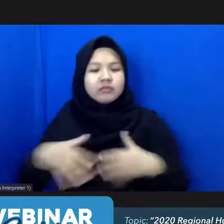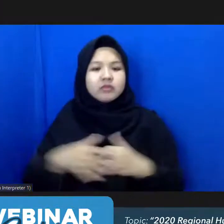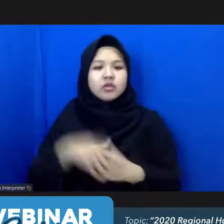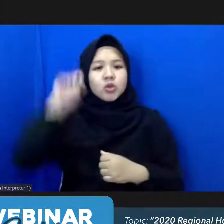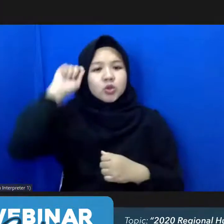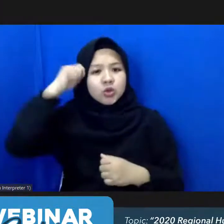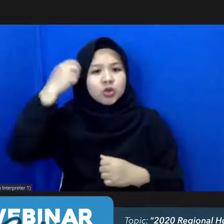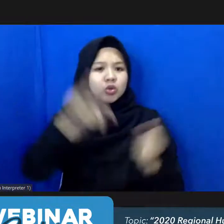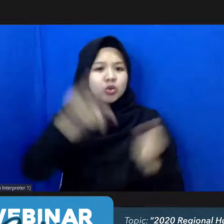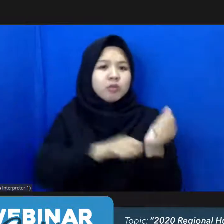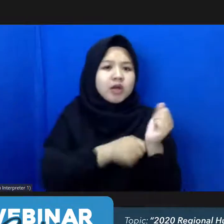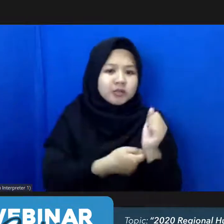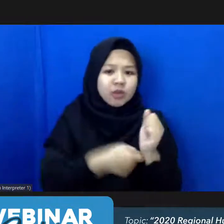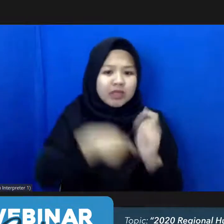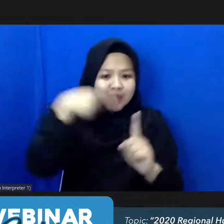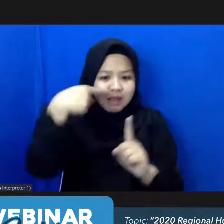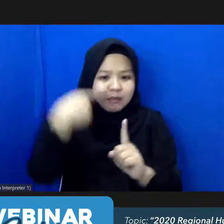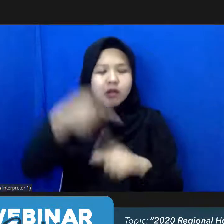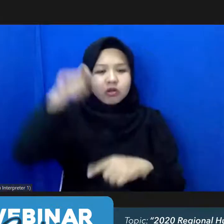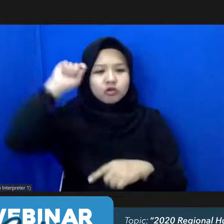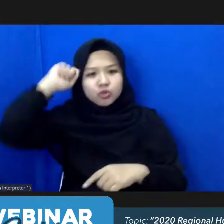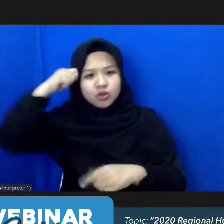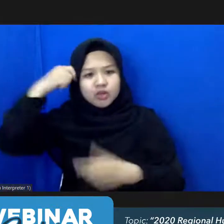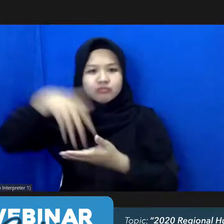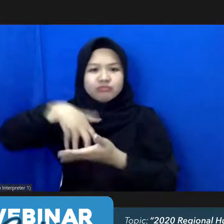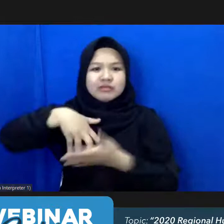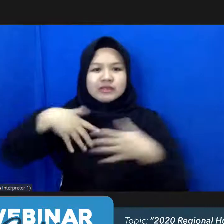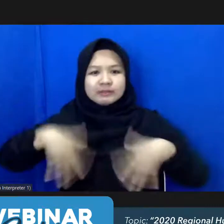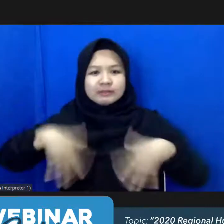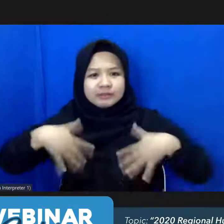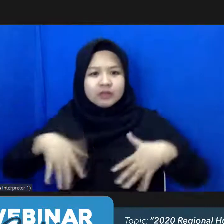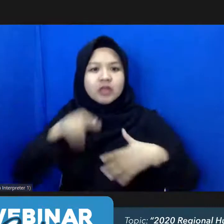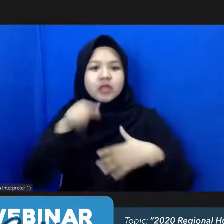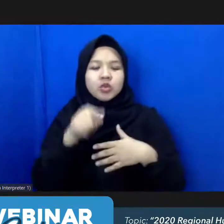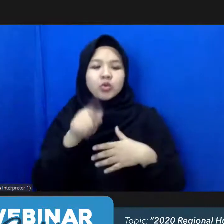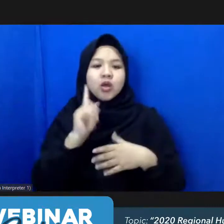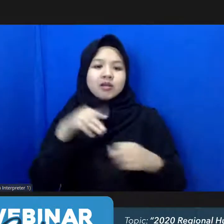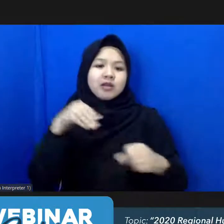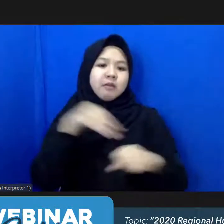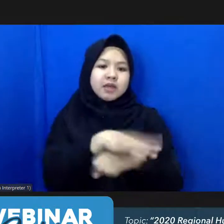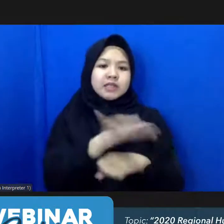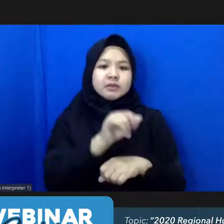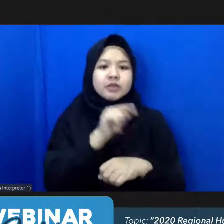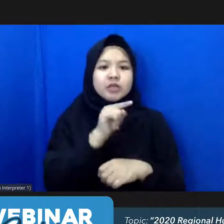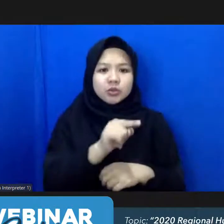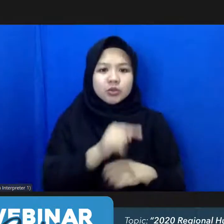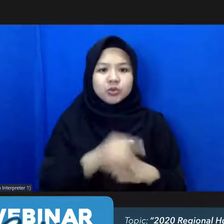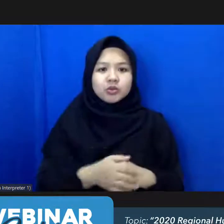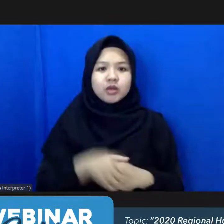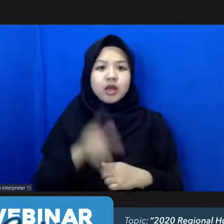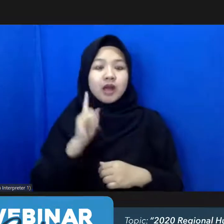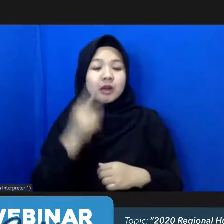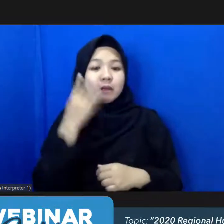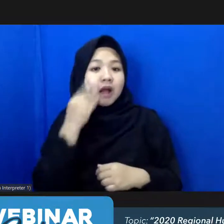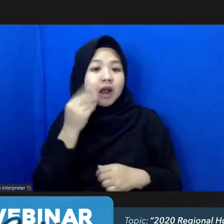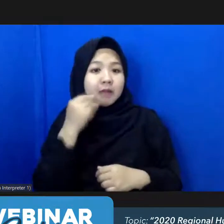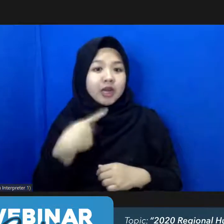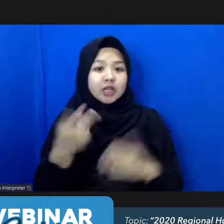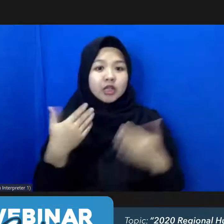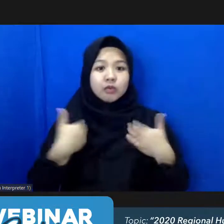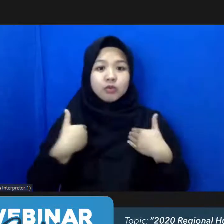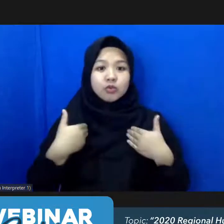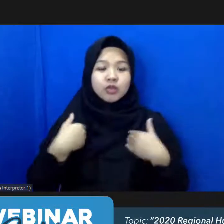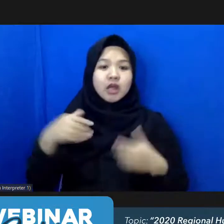to more difficult, and, you know, worsening the impact. But at the same token, that experience that we have in the region